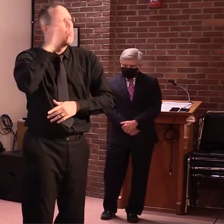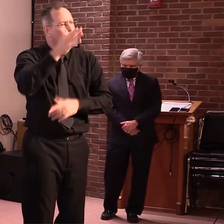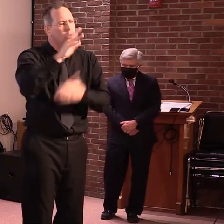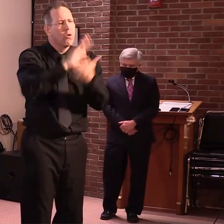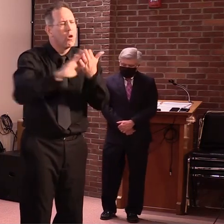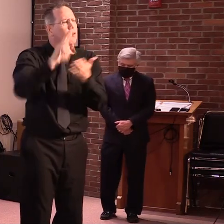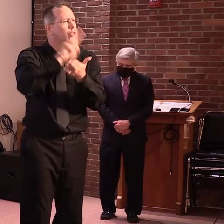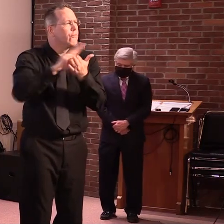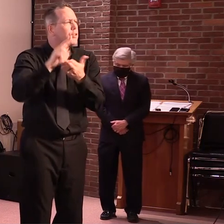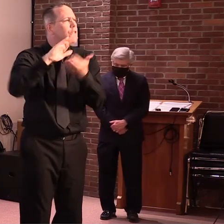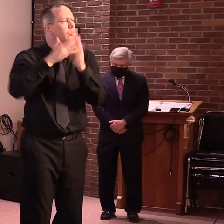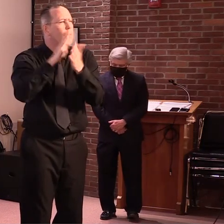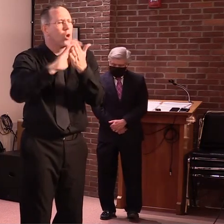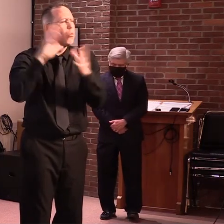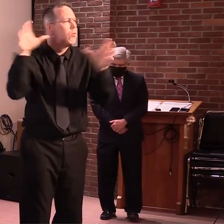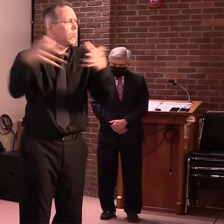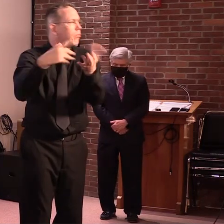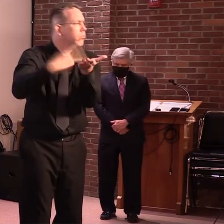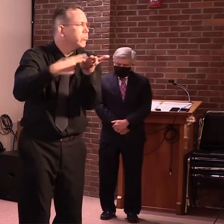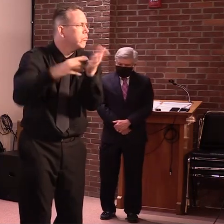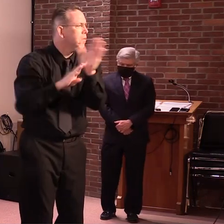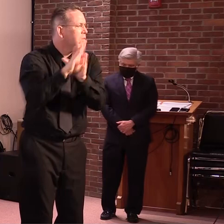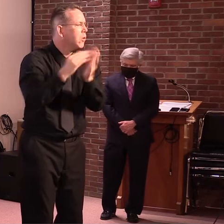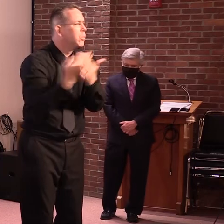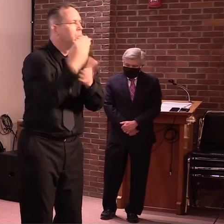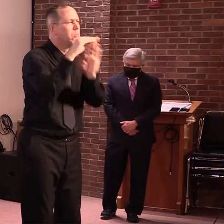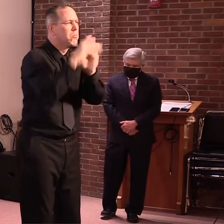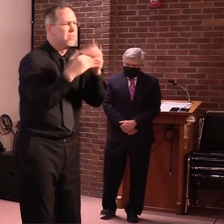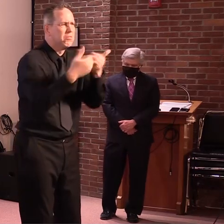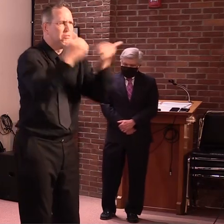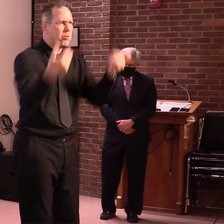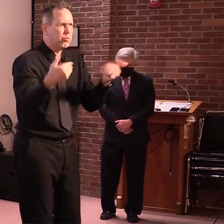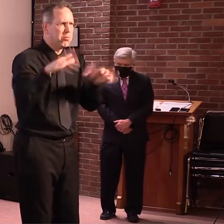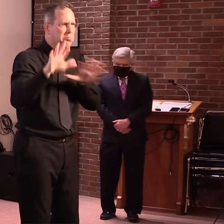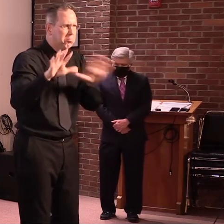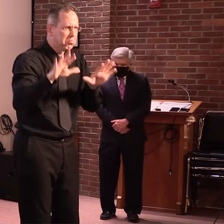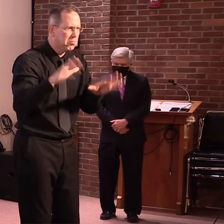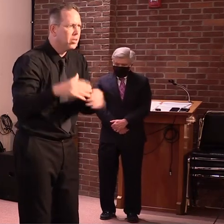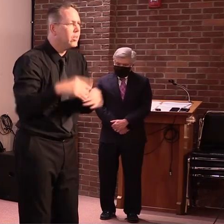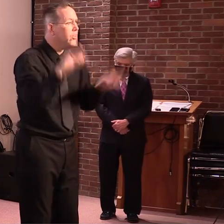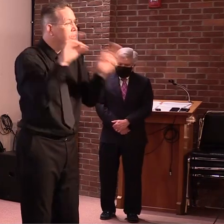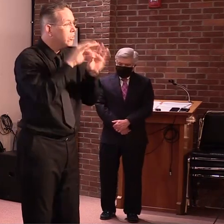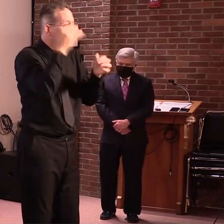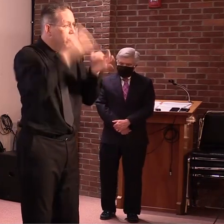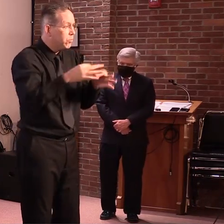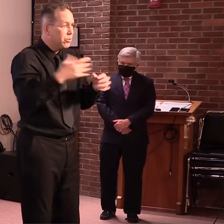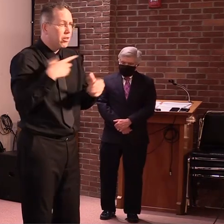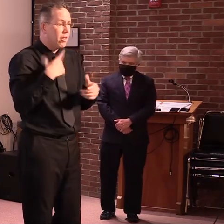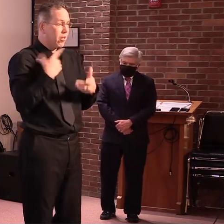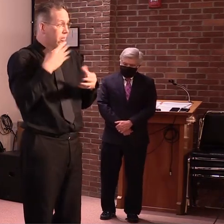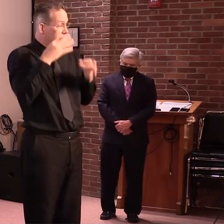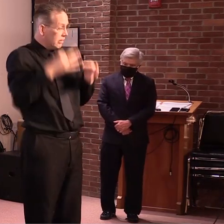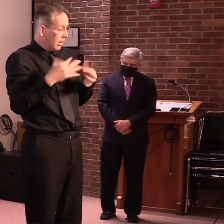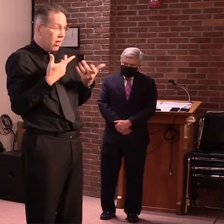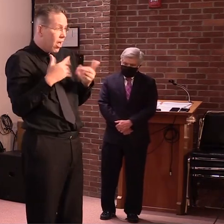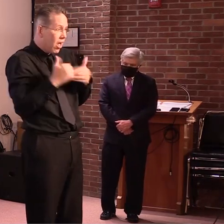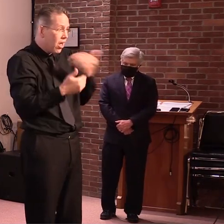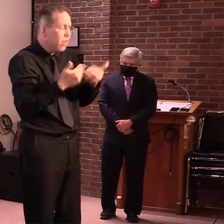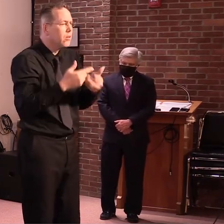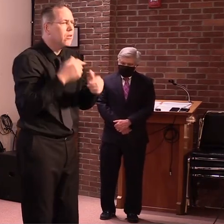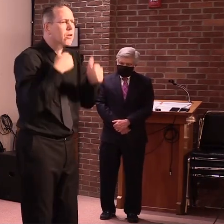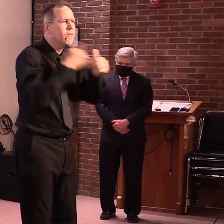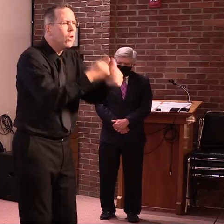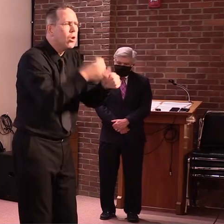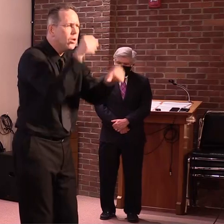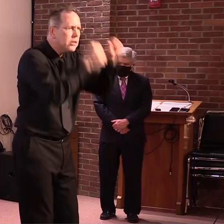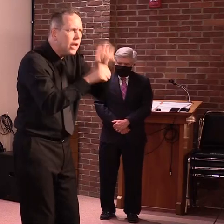Our decisions will still be based on the data as we get closer to September, but for our entire education system, it's